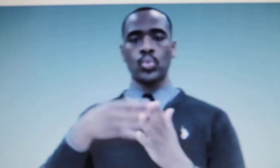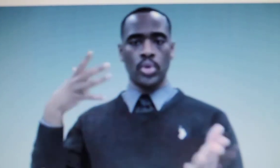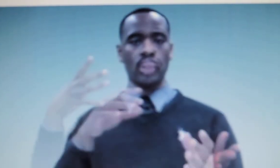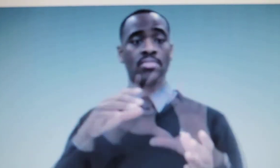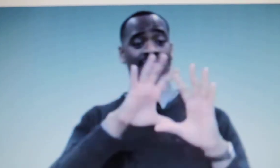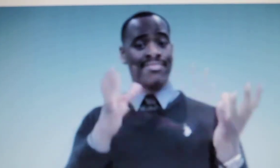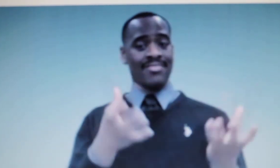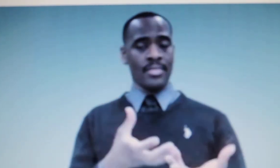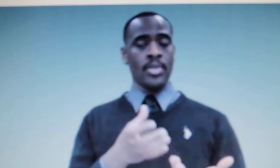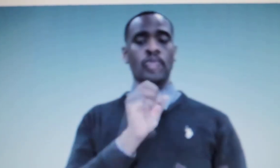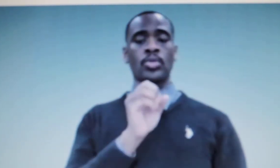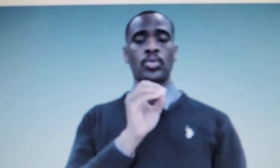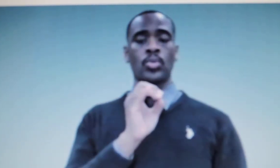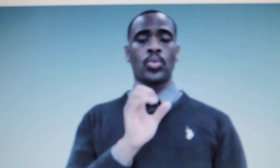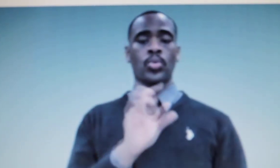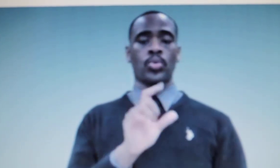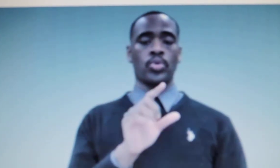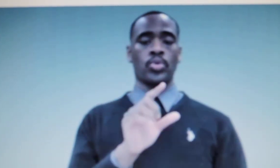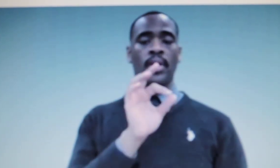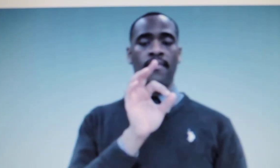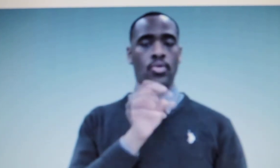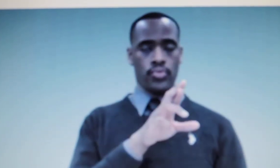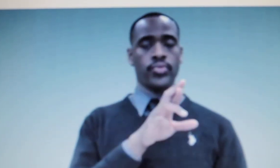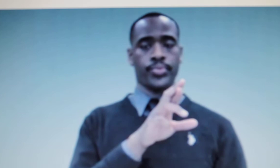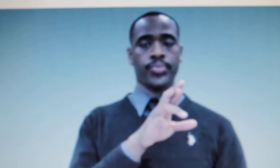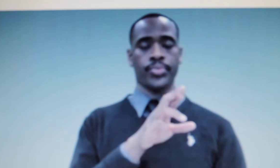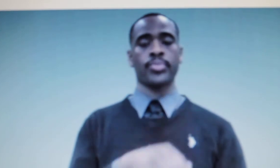class. Those are all social factors.